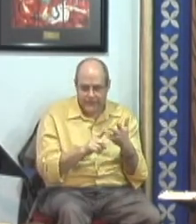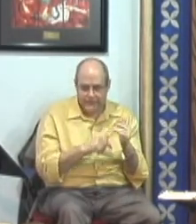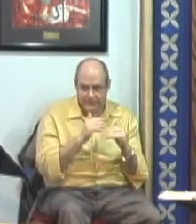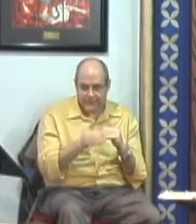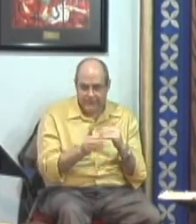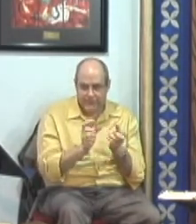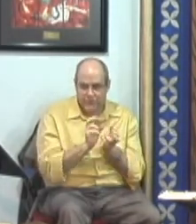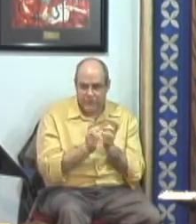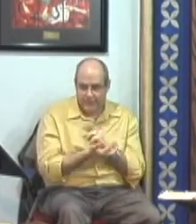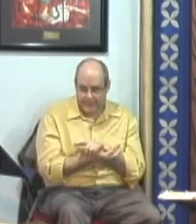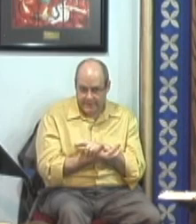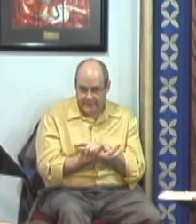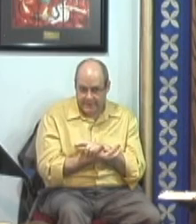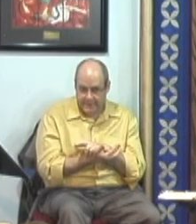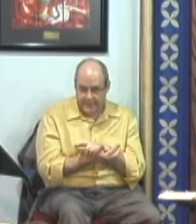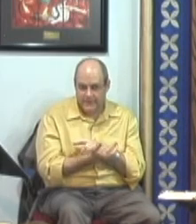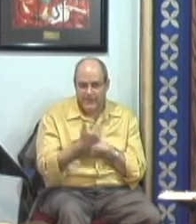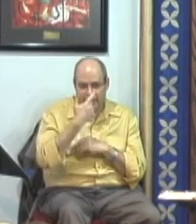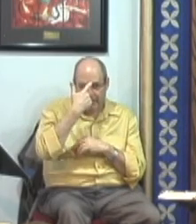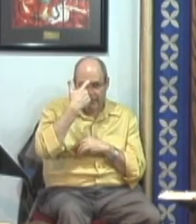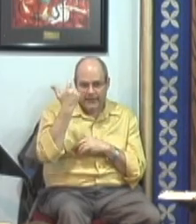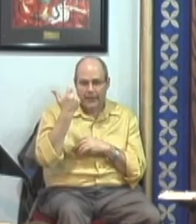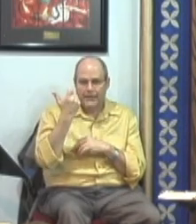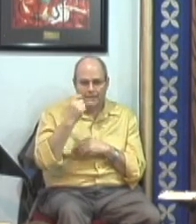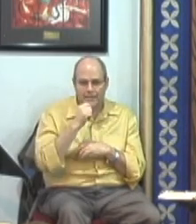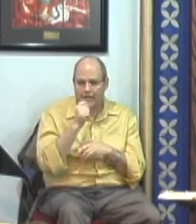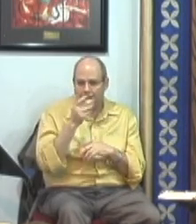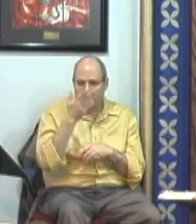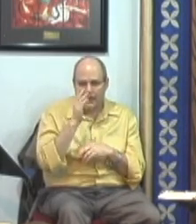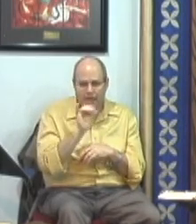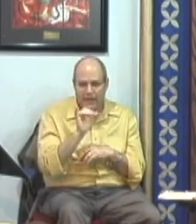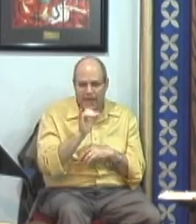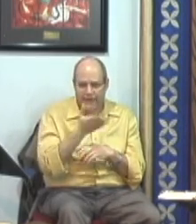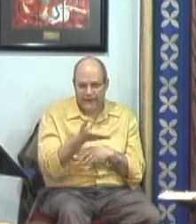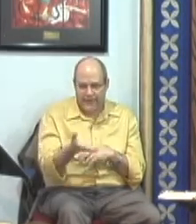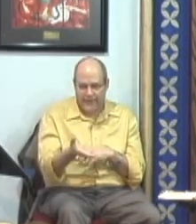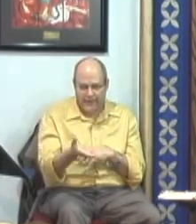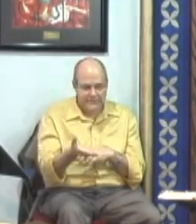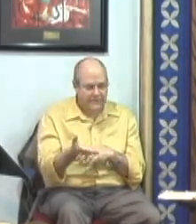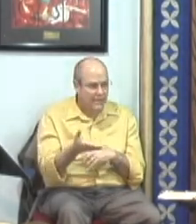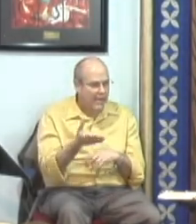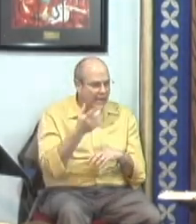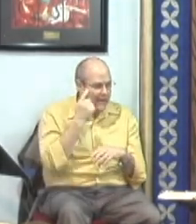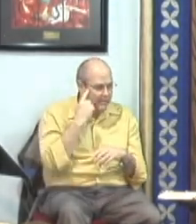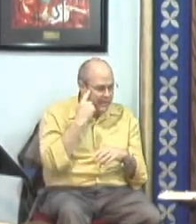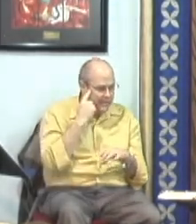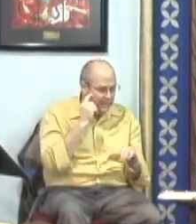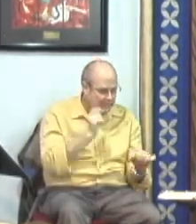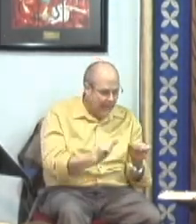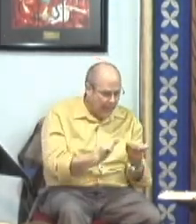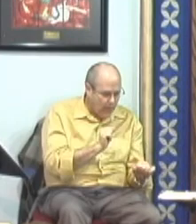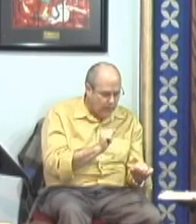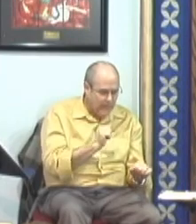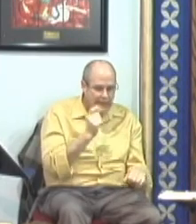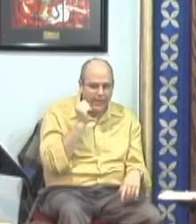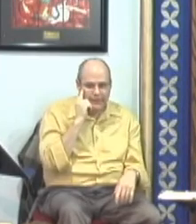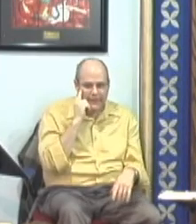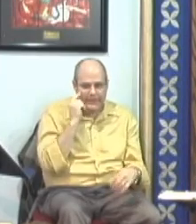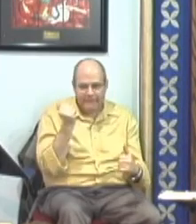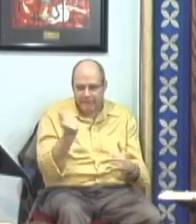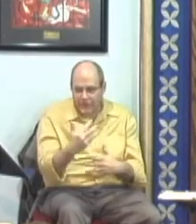repent, because these are ungodly things, and say, Lord, I just realize, I'm thinking doubt. I'm thinking